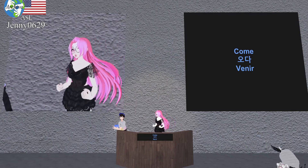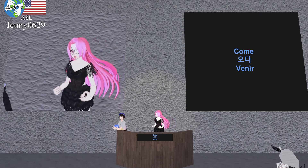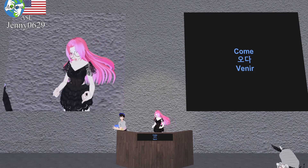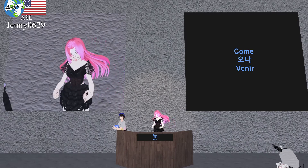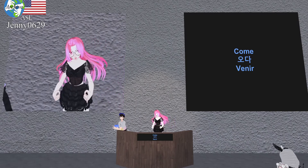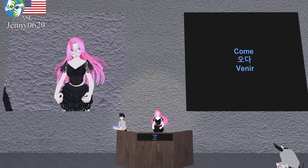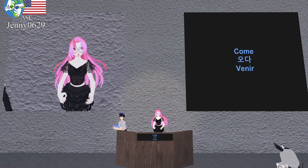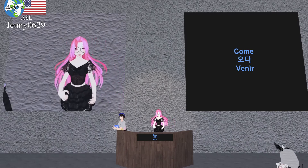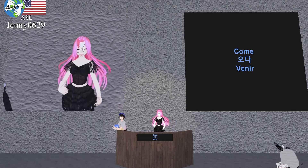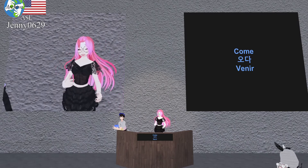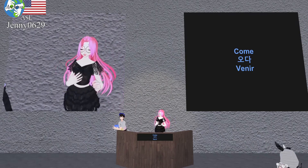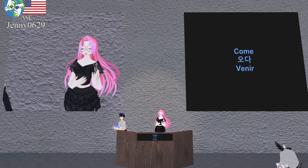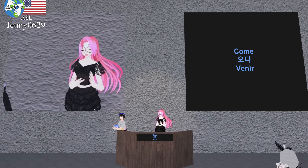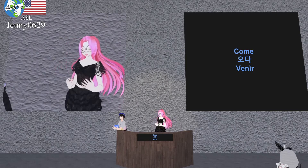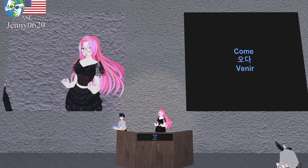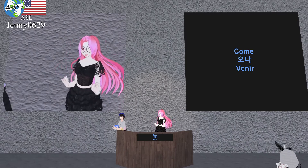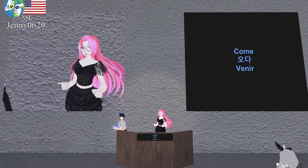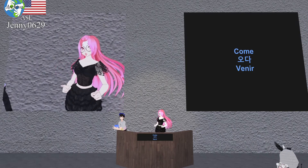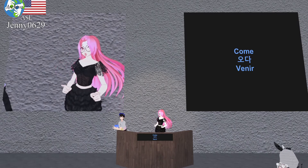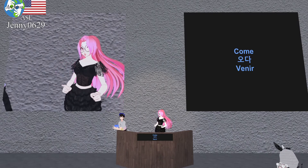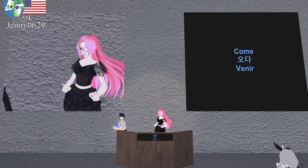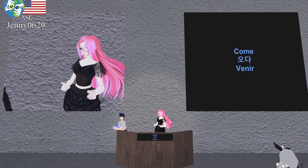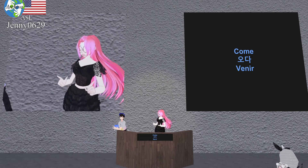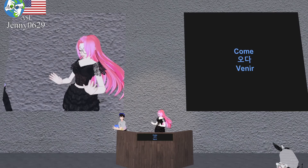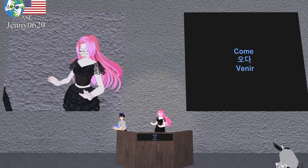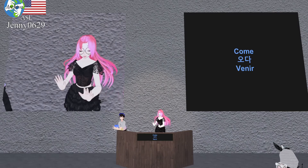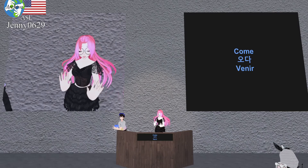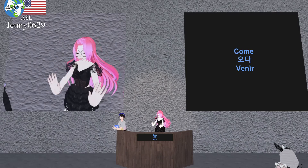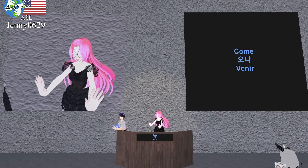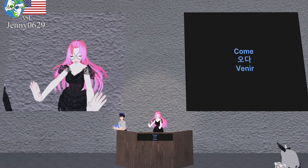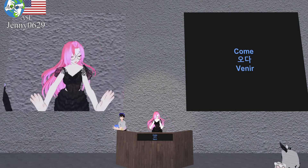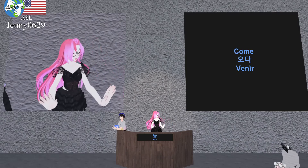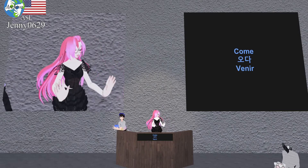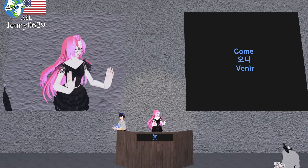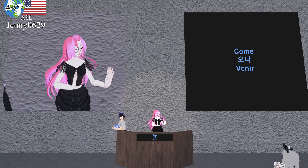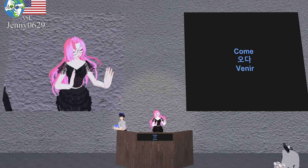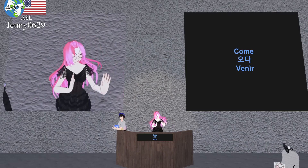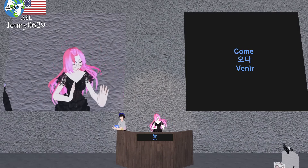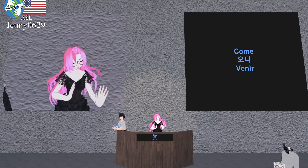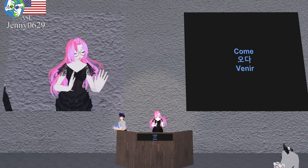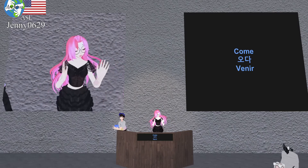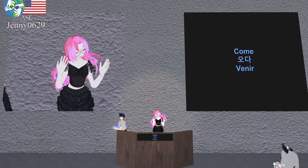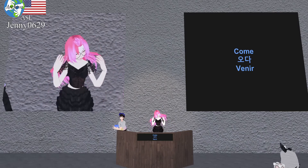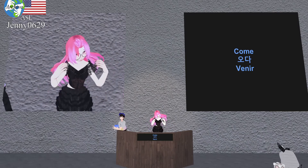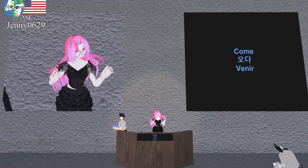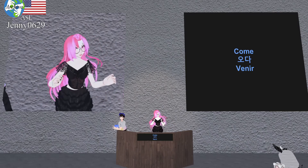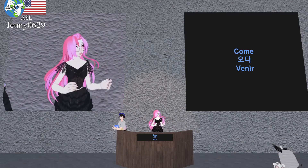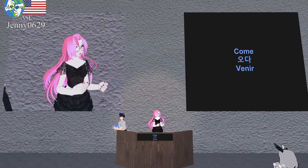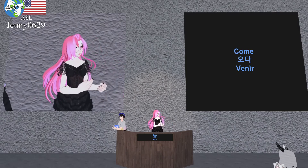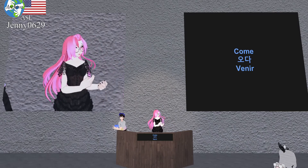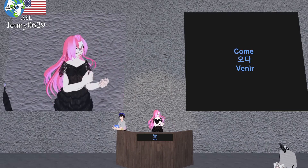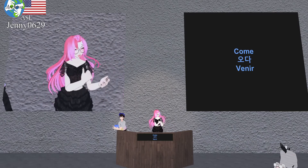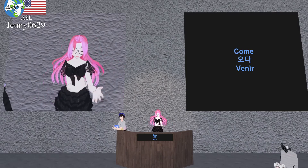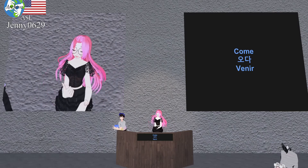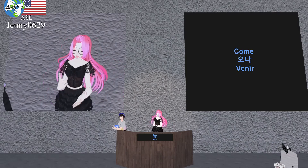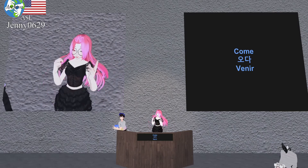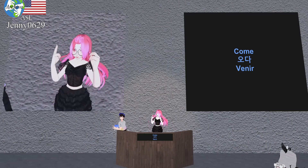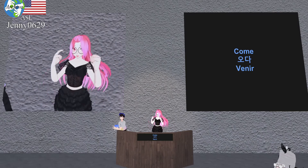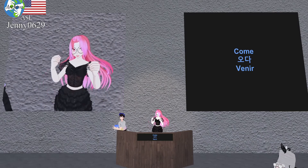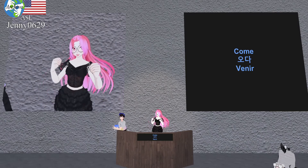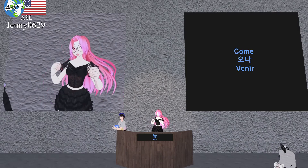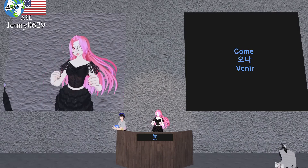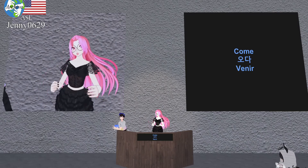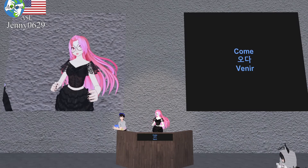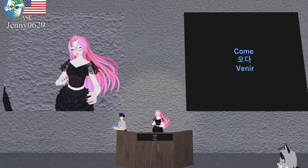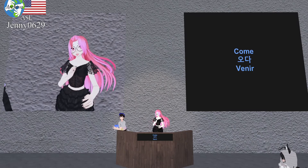no, you cannot do that. And trust me, it happens. And of course, if you have done this yourself, it's okay. You didn't know, but I'm